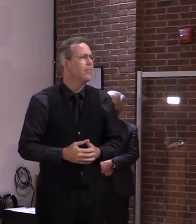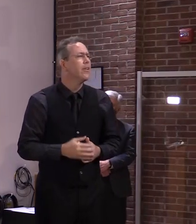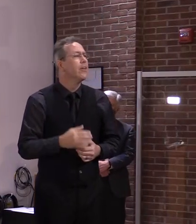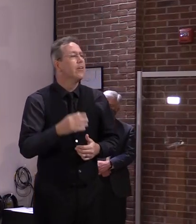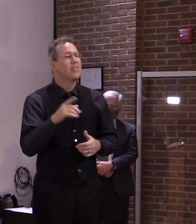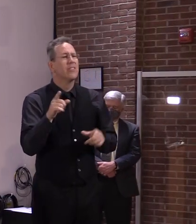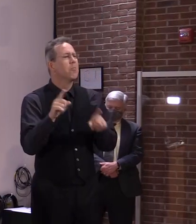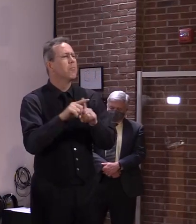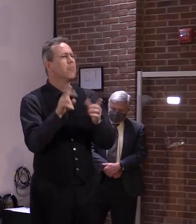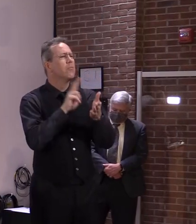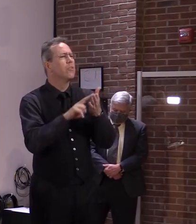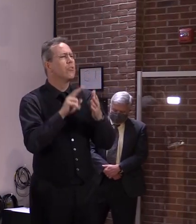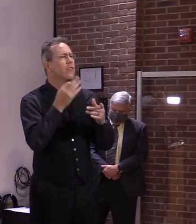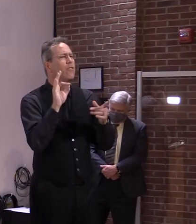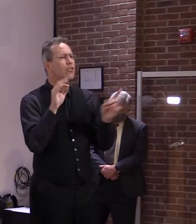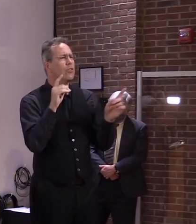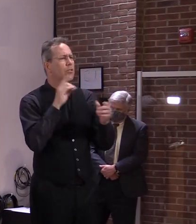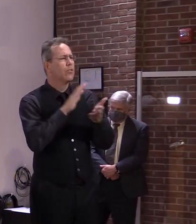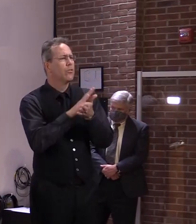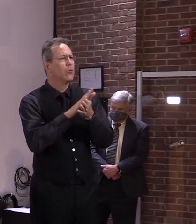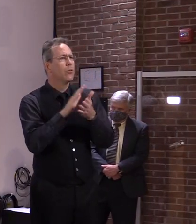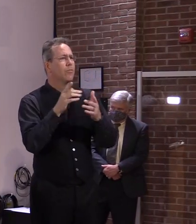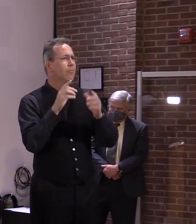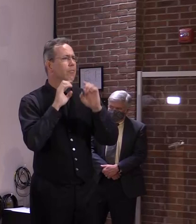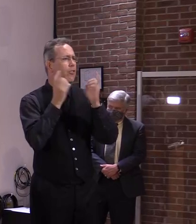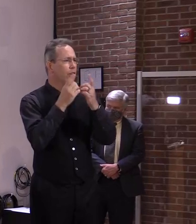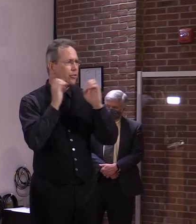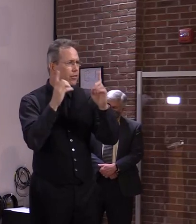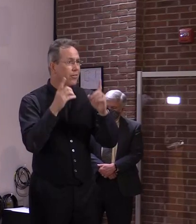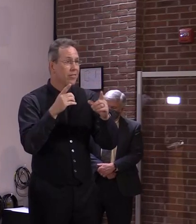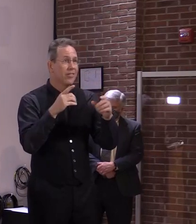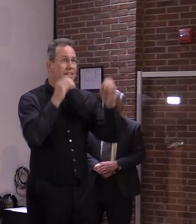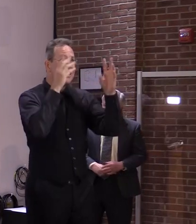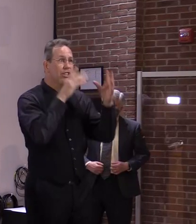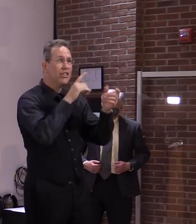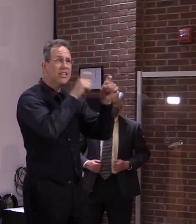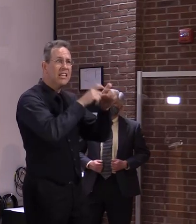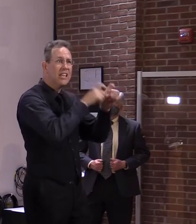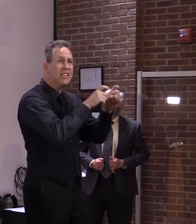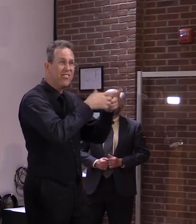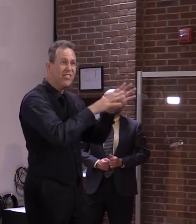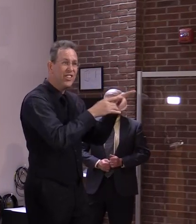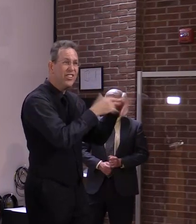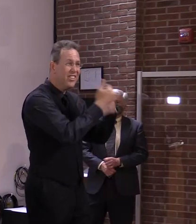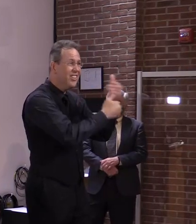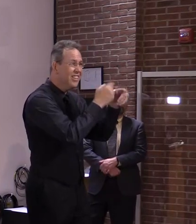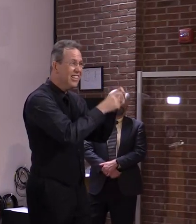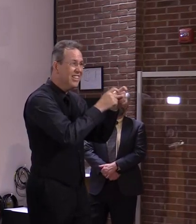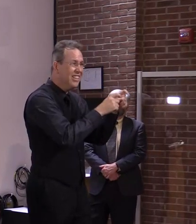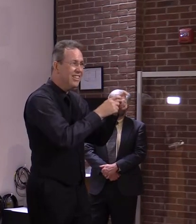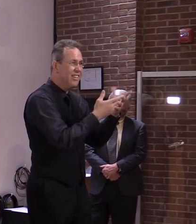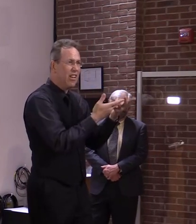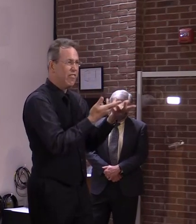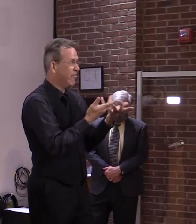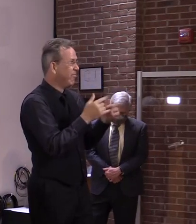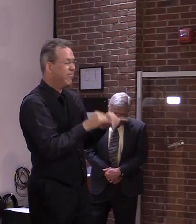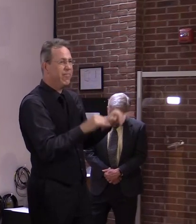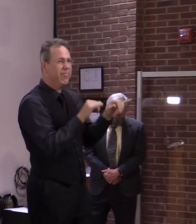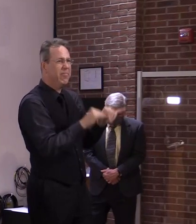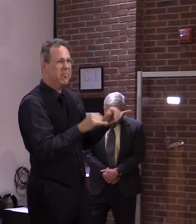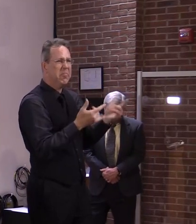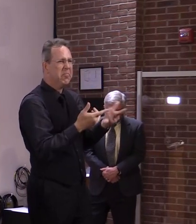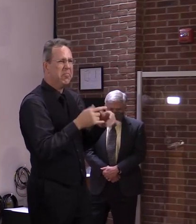vaccination efforts were pretty much concluded in that group, and we were finding, you know, fractions of a percent